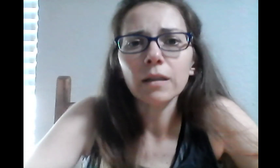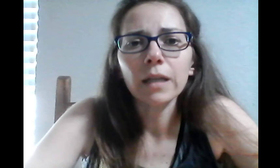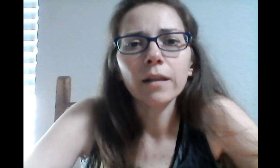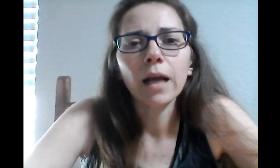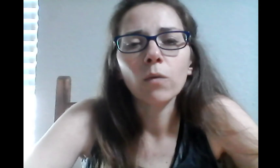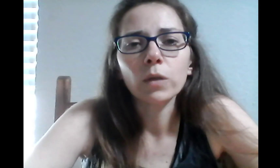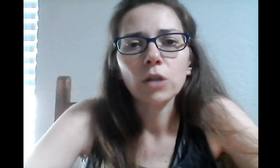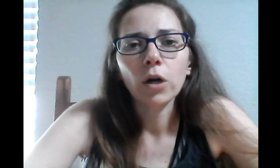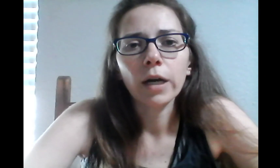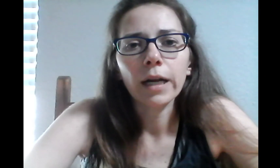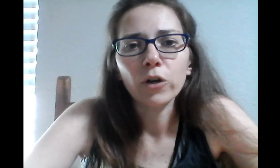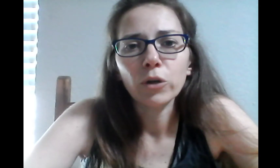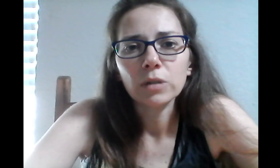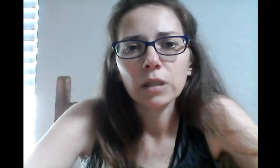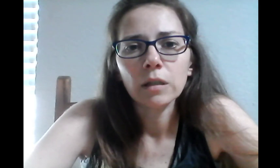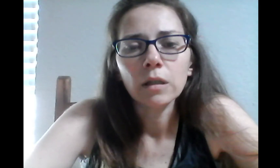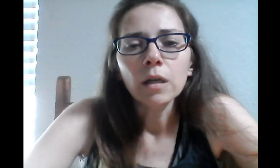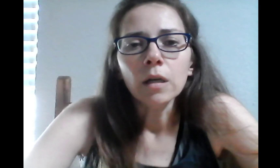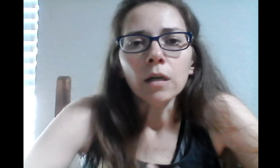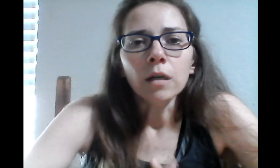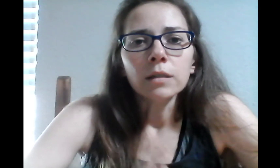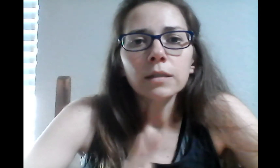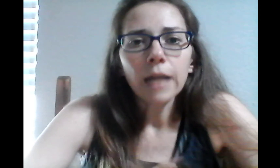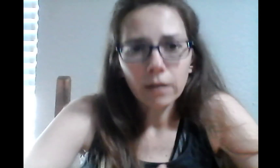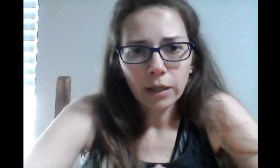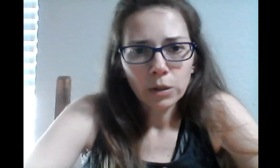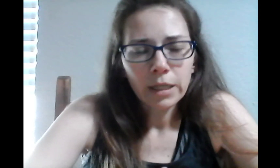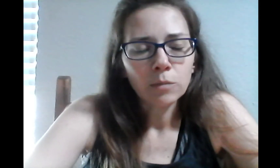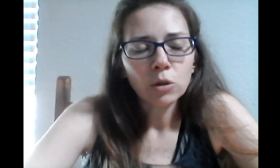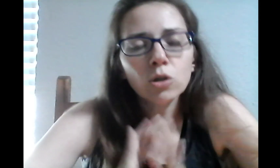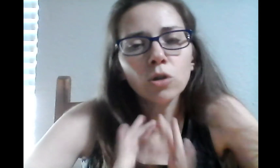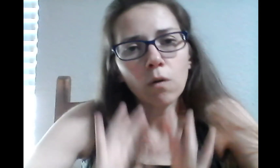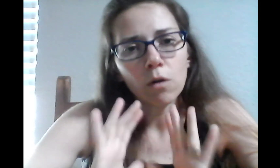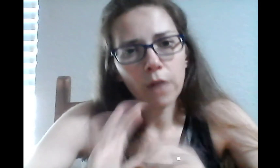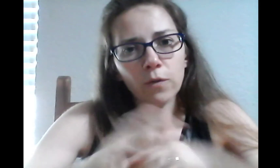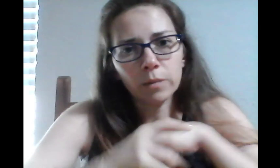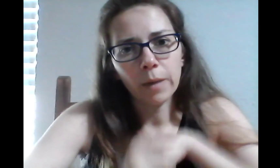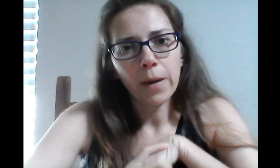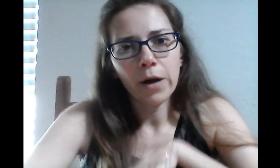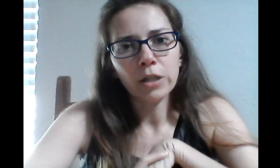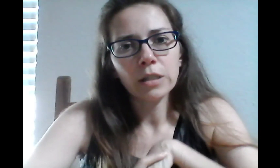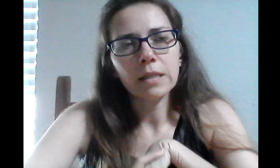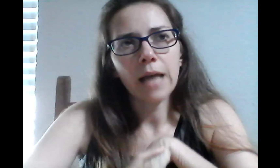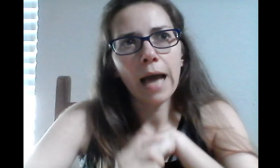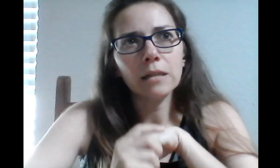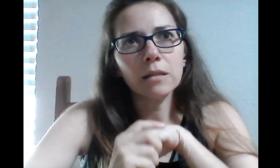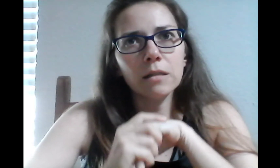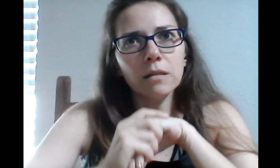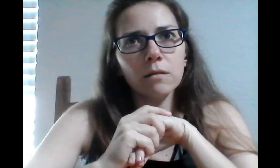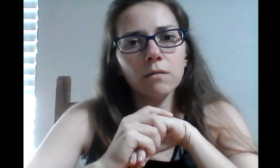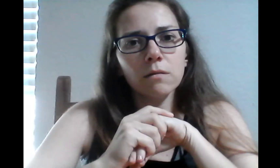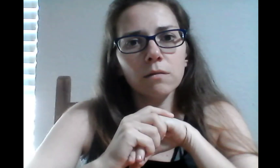then that we started introducing sign language, and I'm so grateful to my parents that